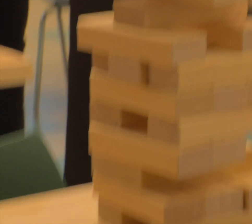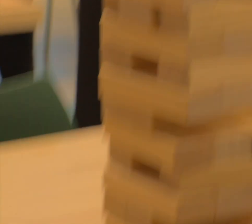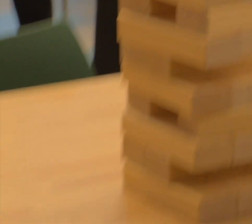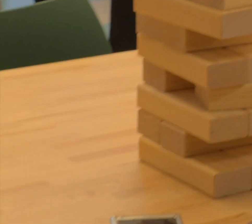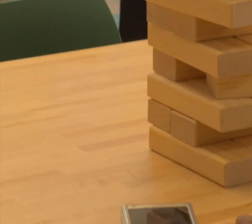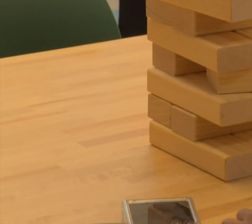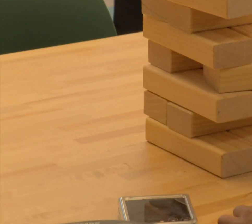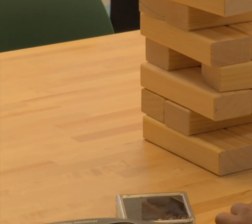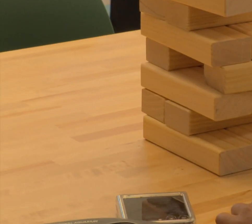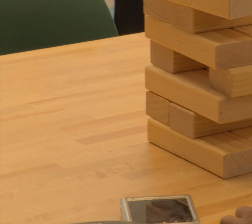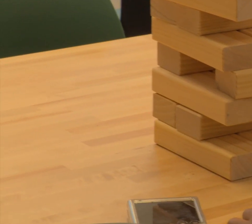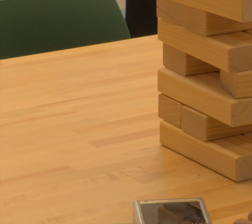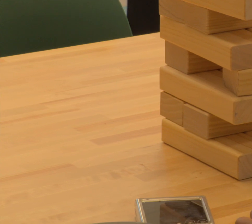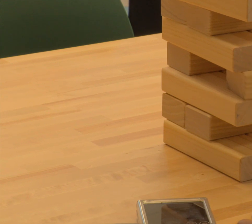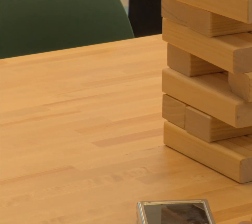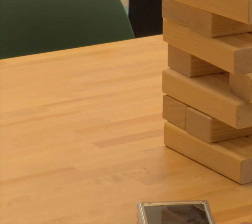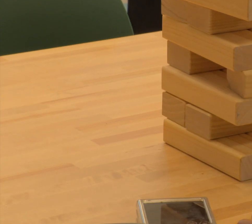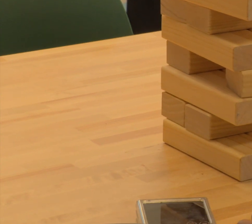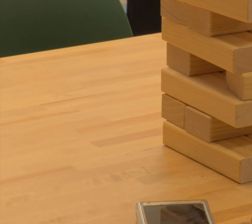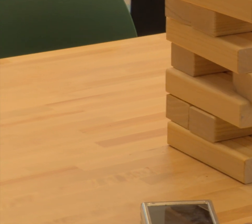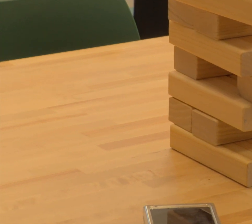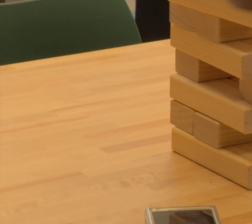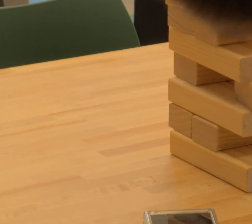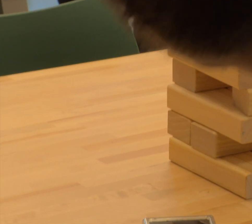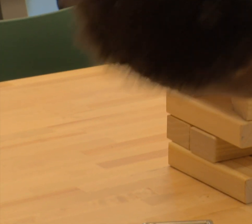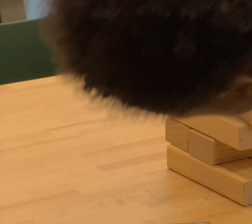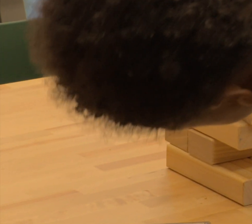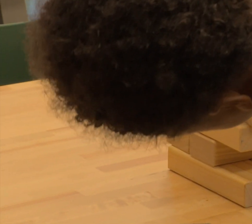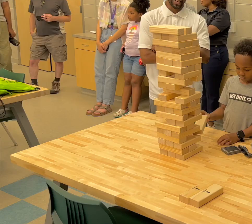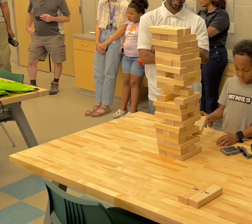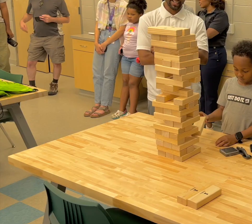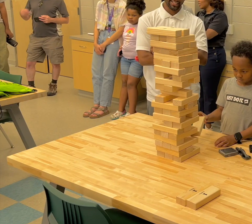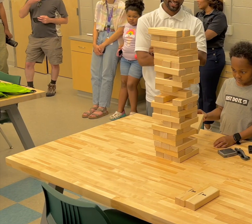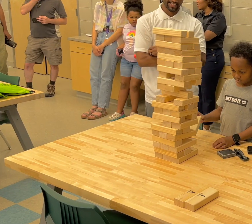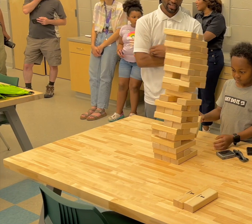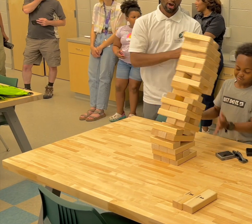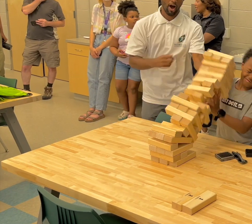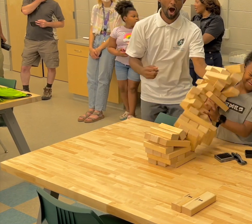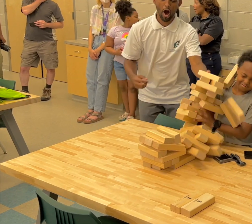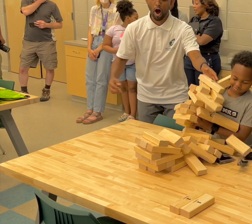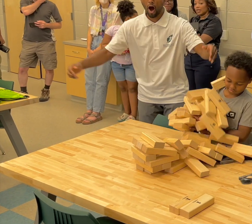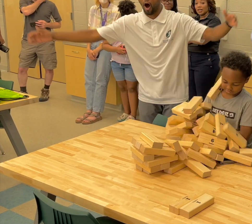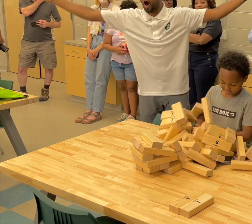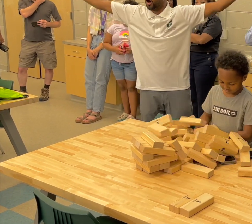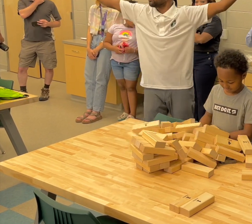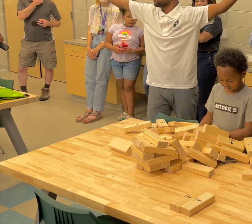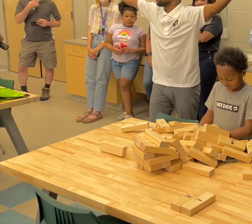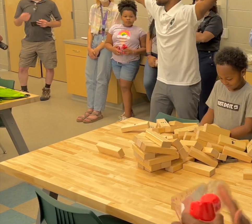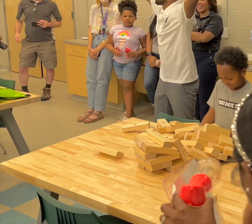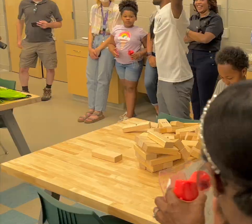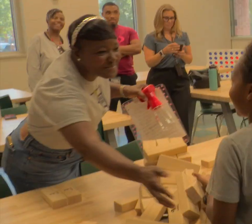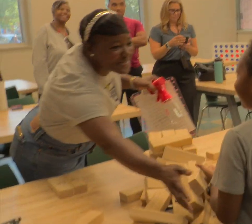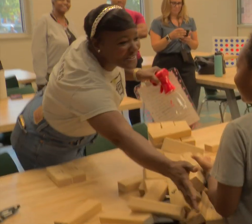Make it spicy. Make it spicy. All good.